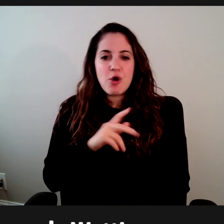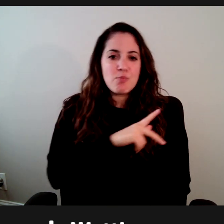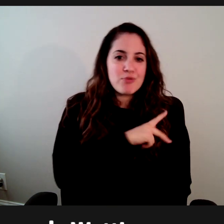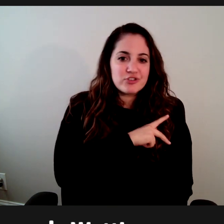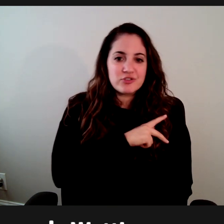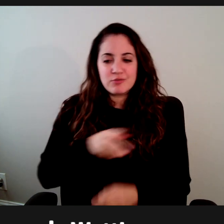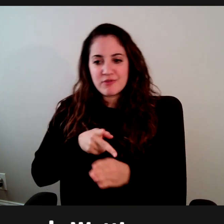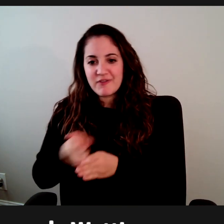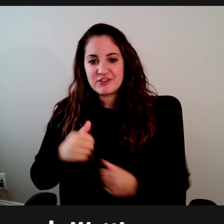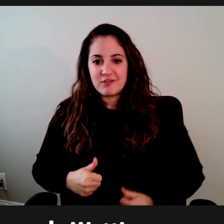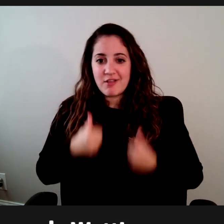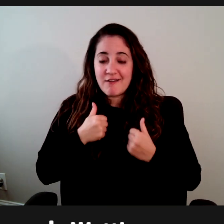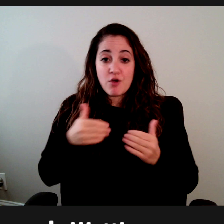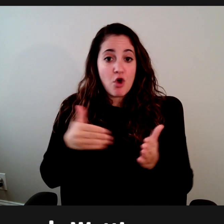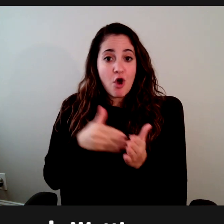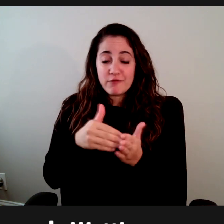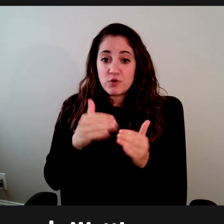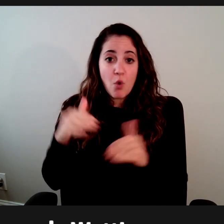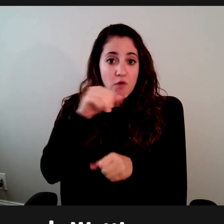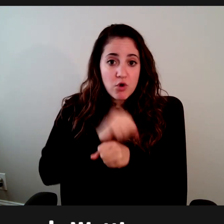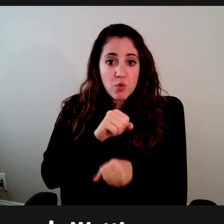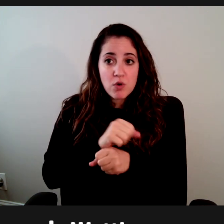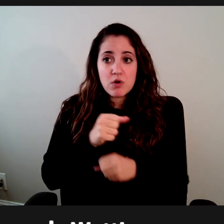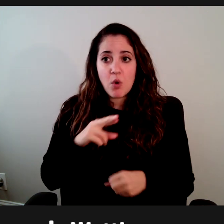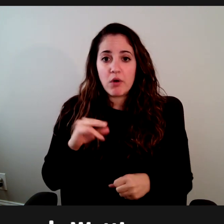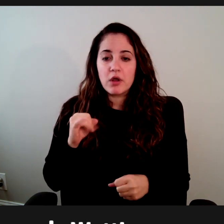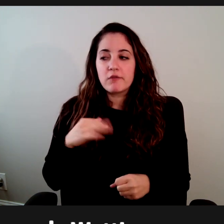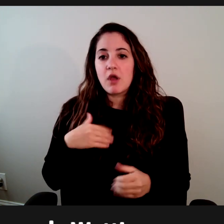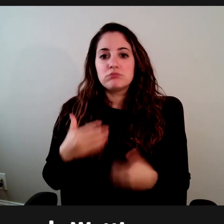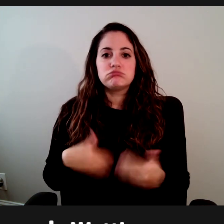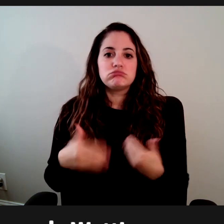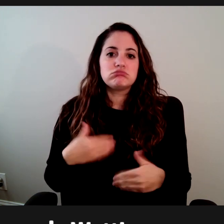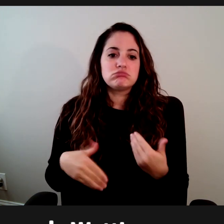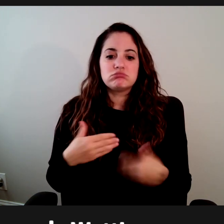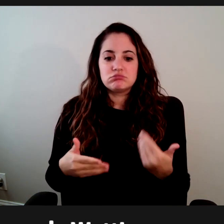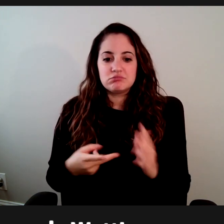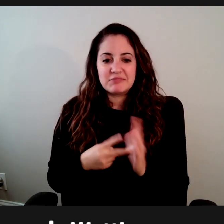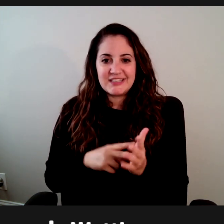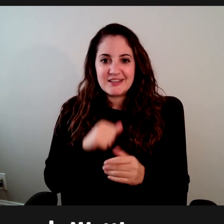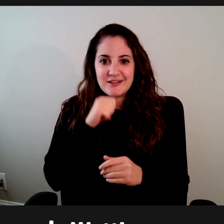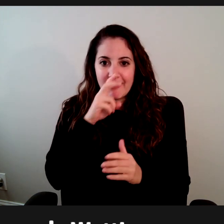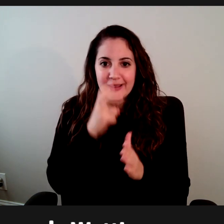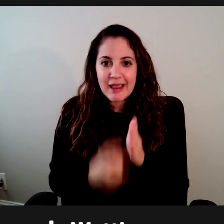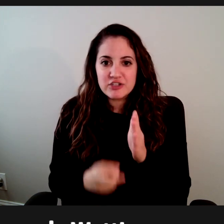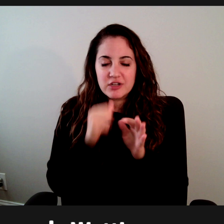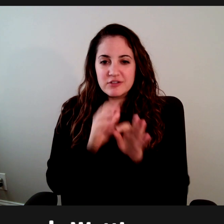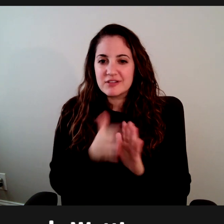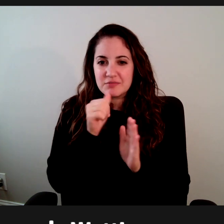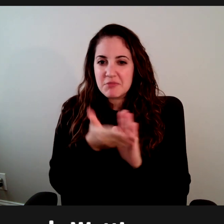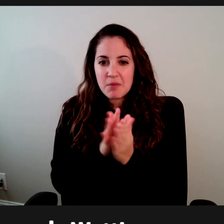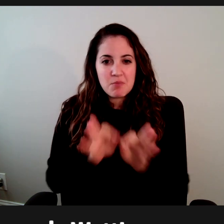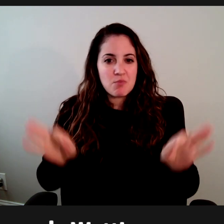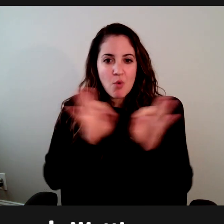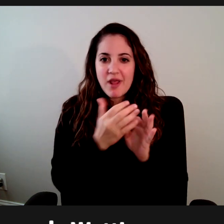lives. Yeah. Of how we either overwork ourselves or feel like we numb out and it's not particularly engaging